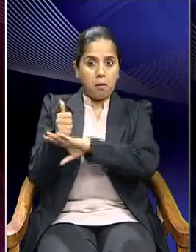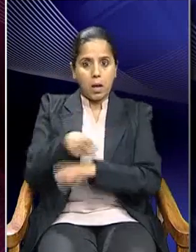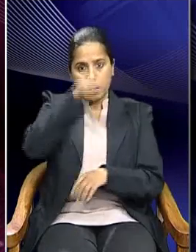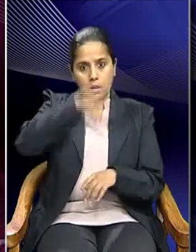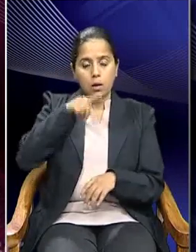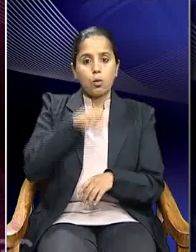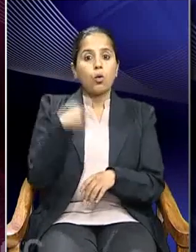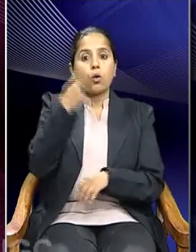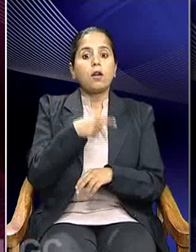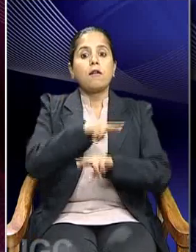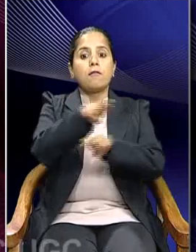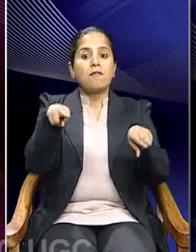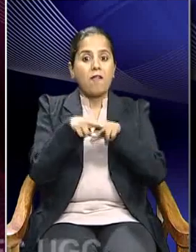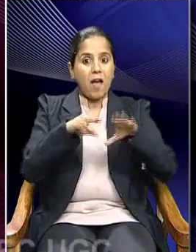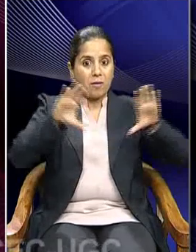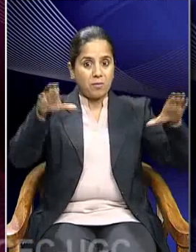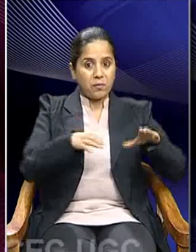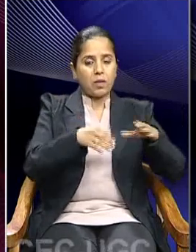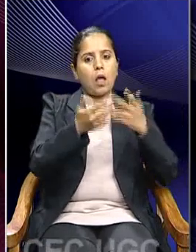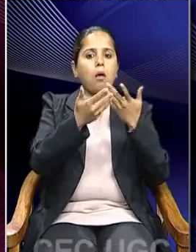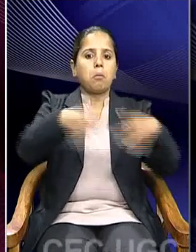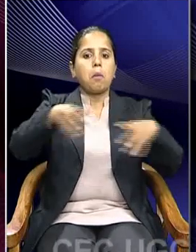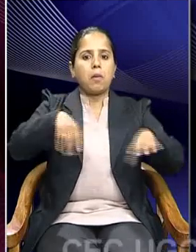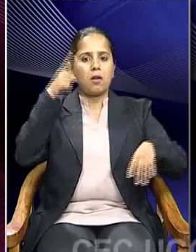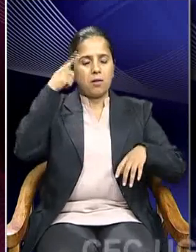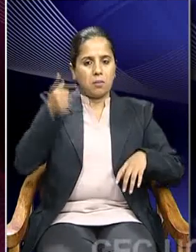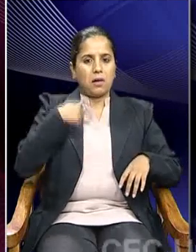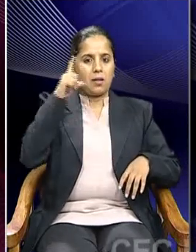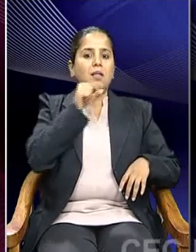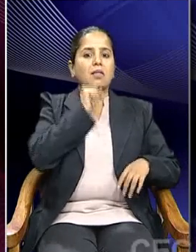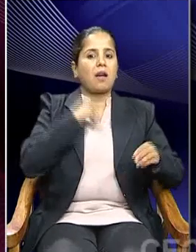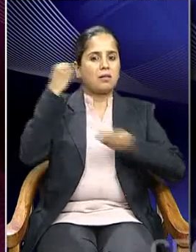joint family was breaking down to nuclear weapons.